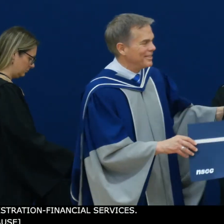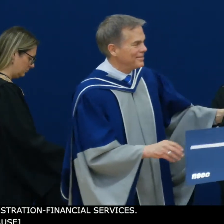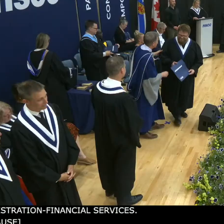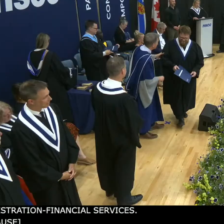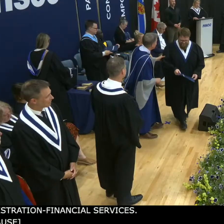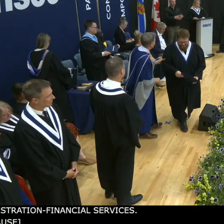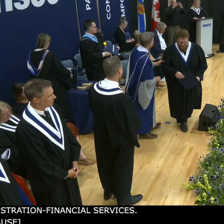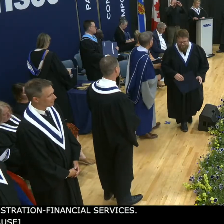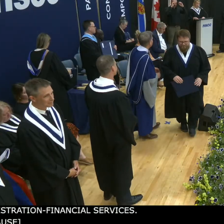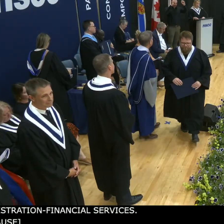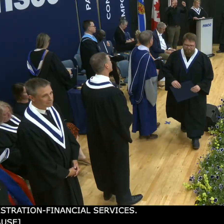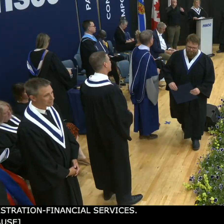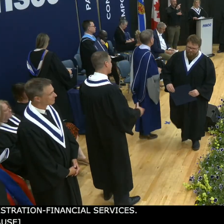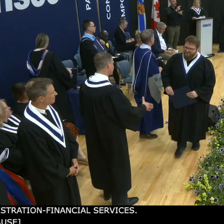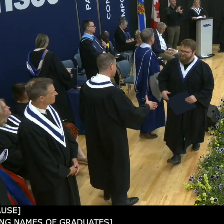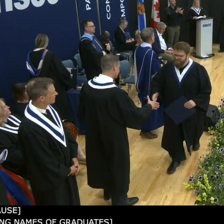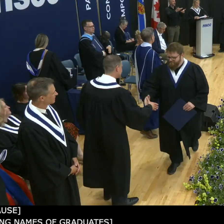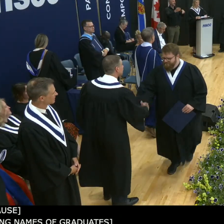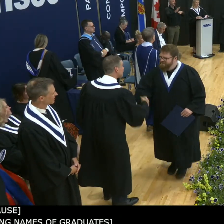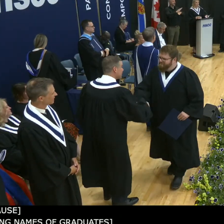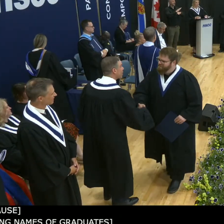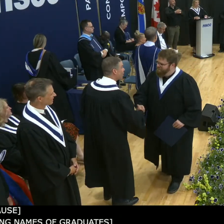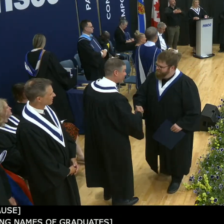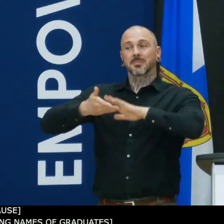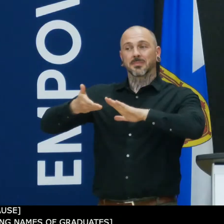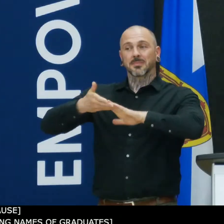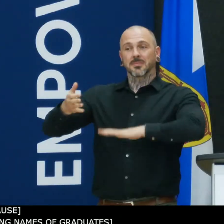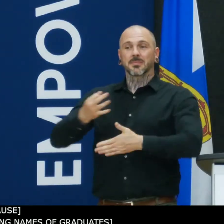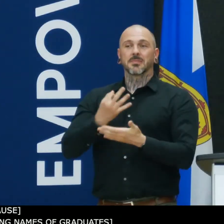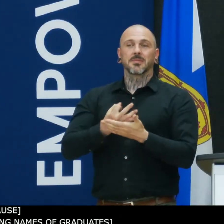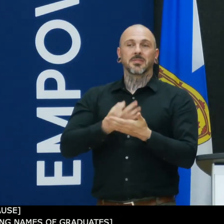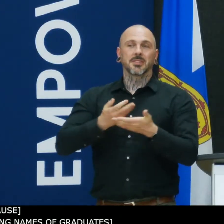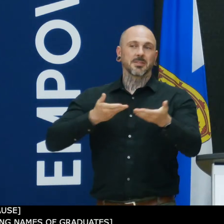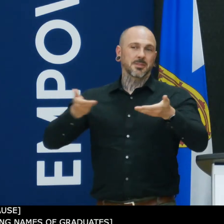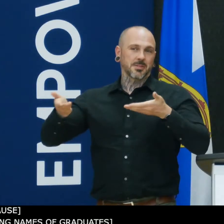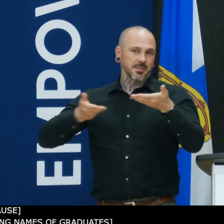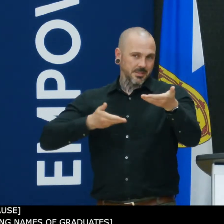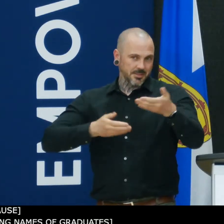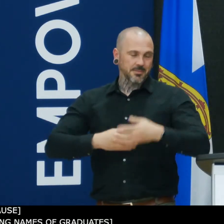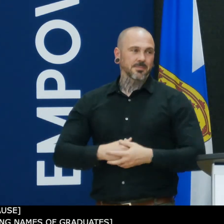Mr. President, the graduates in Business Administration, Financial Services.